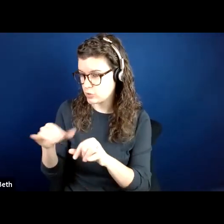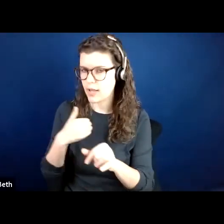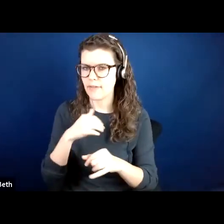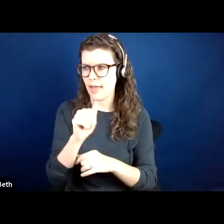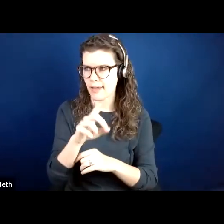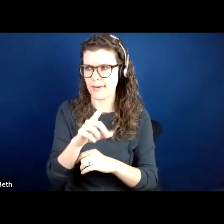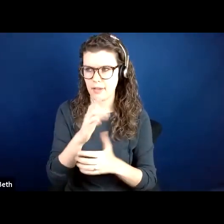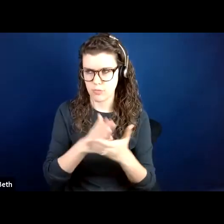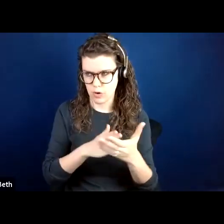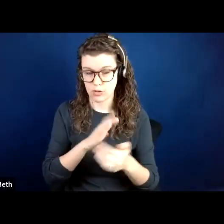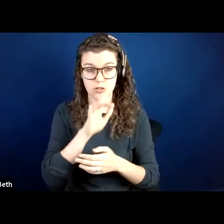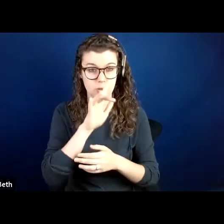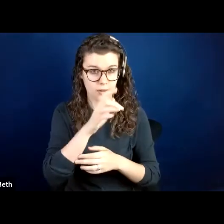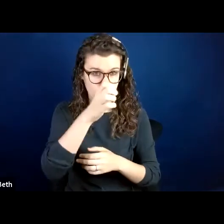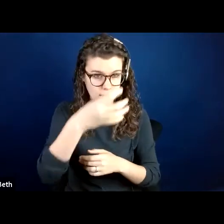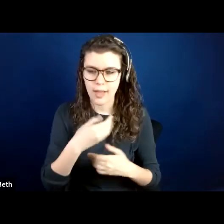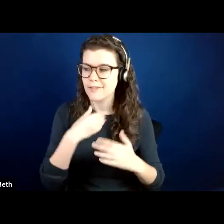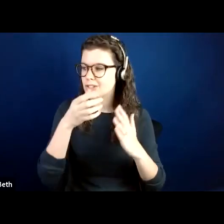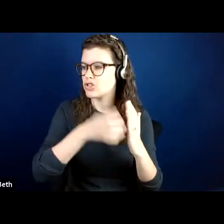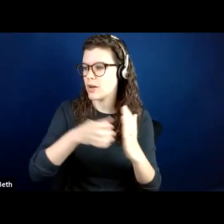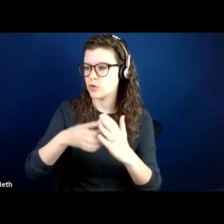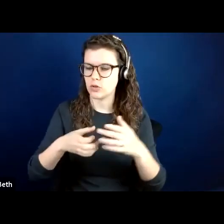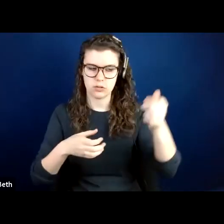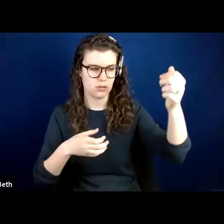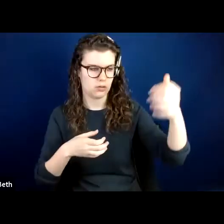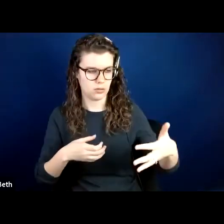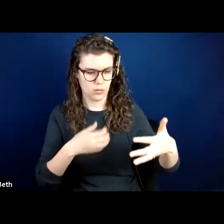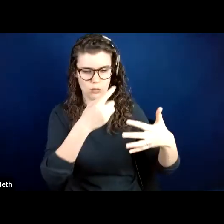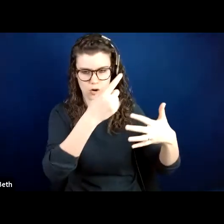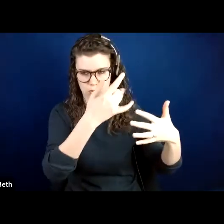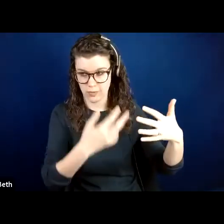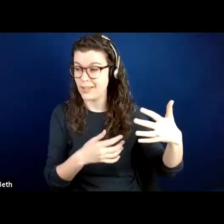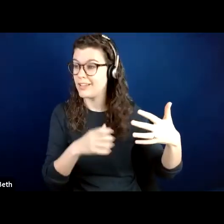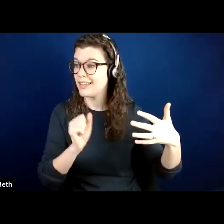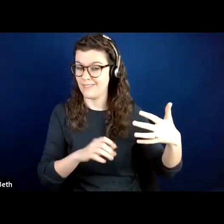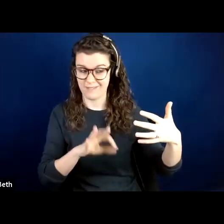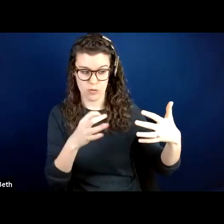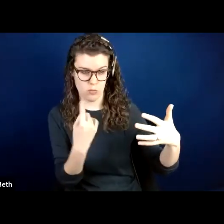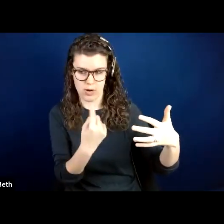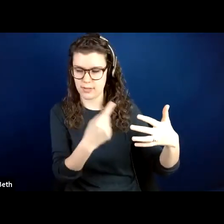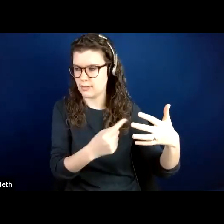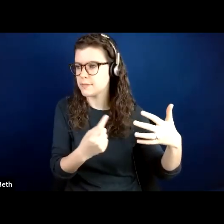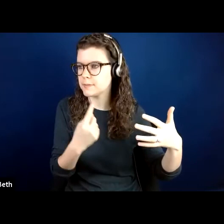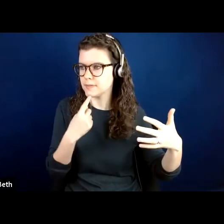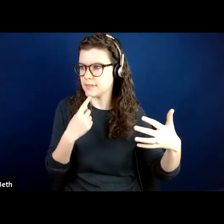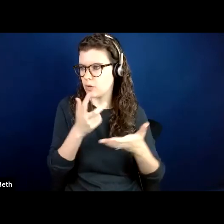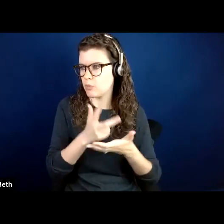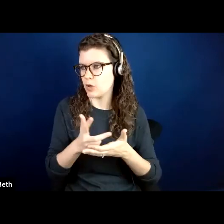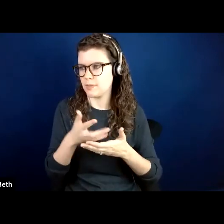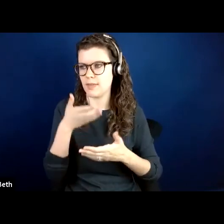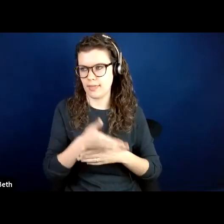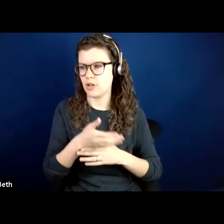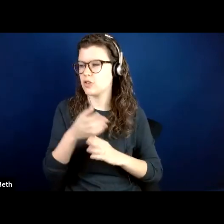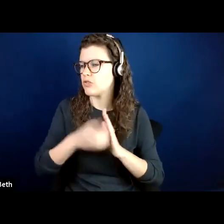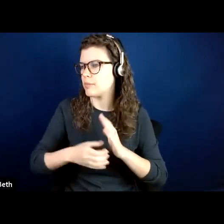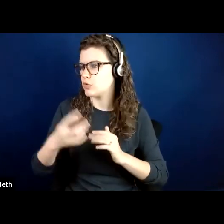under that, there will be a chapter breakdown on the side, and you can find the parking spaces specs under there. Chapter 2